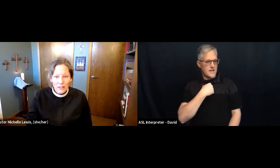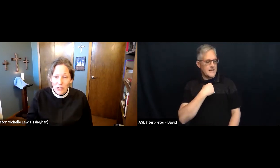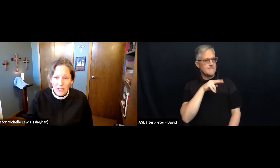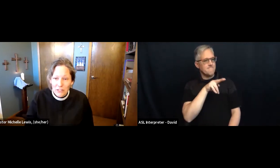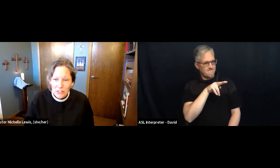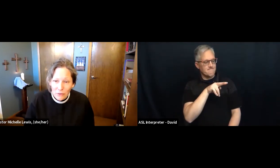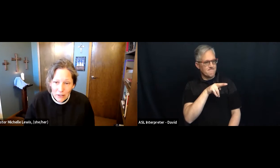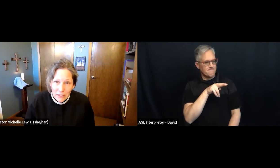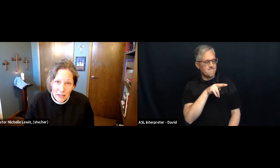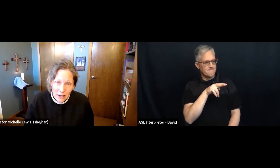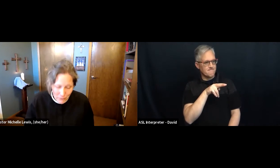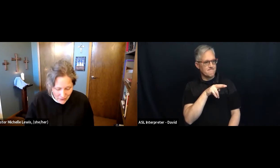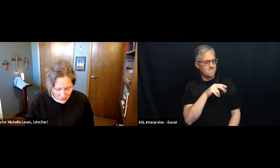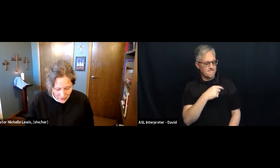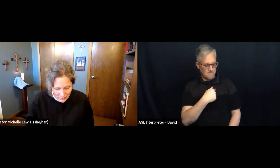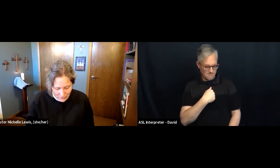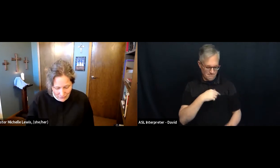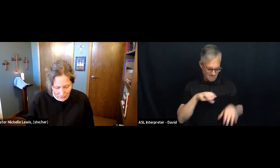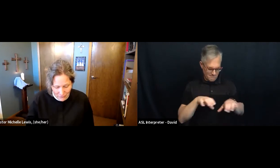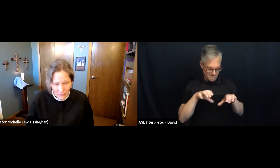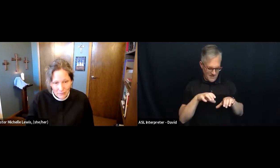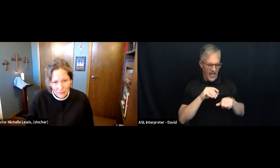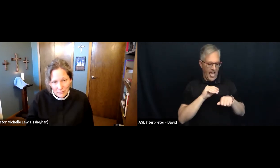we are not judged or condemned.